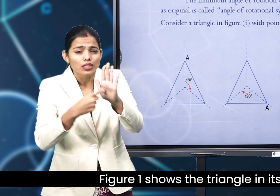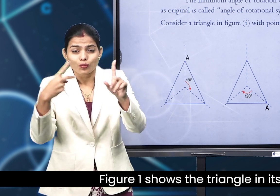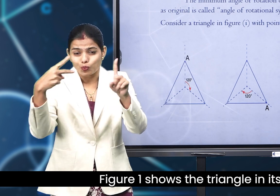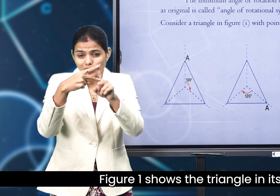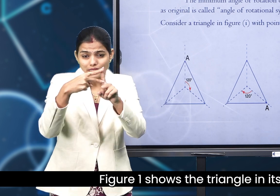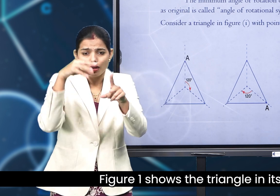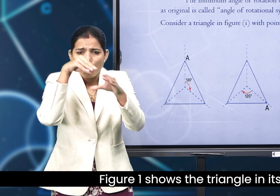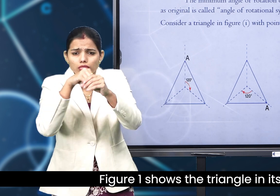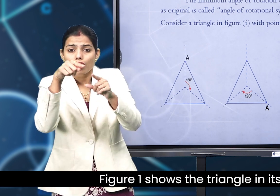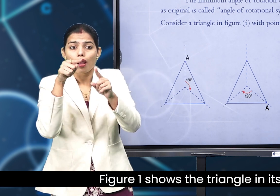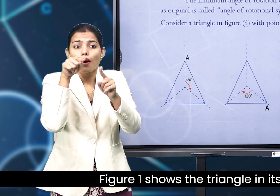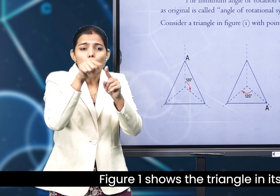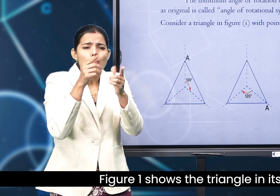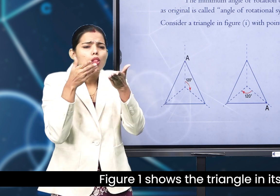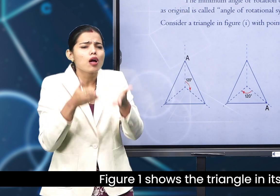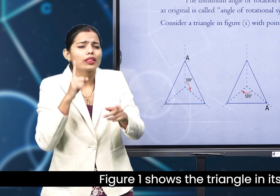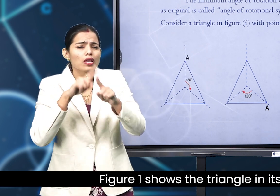the triangle in its initial position.